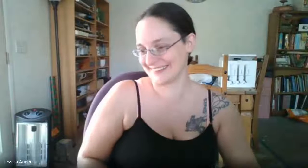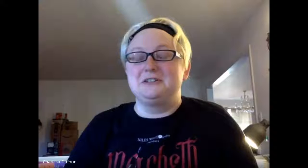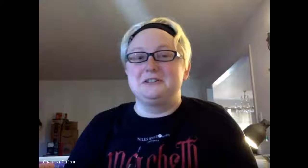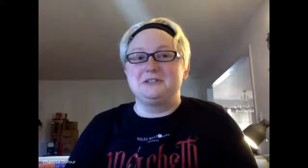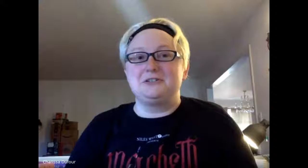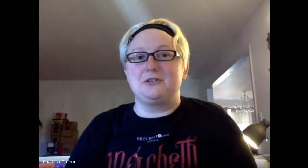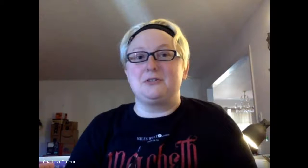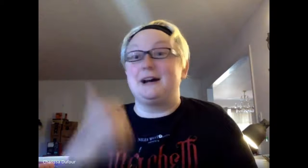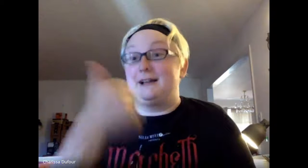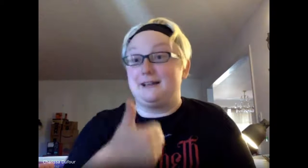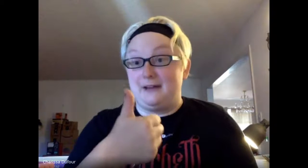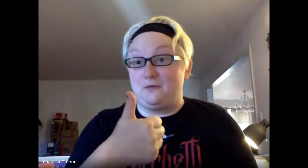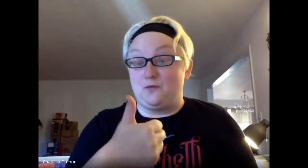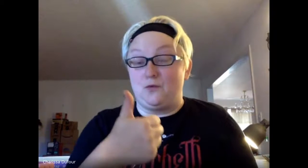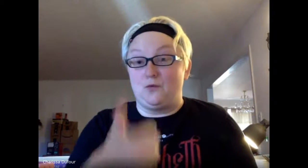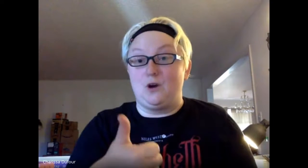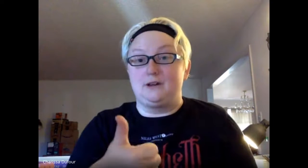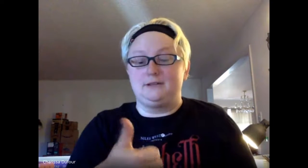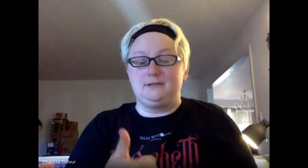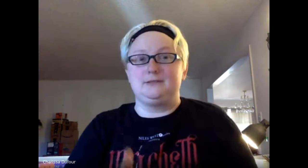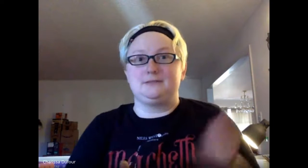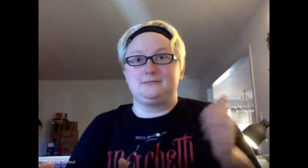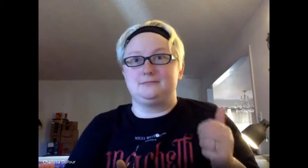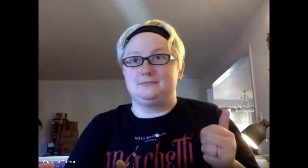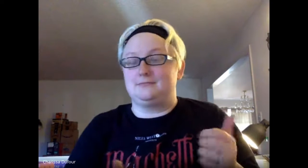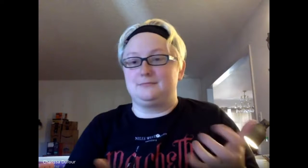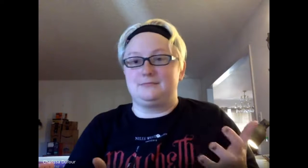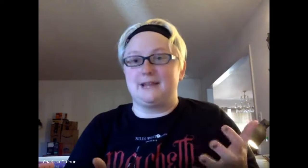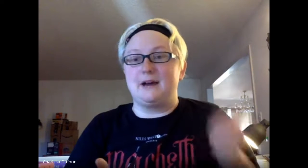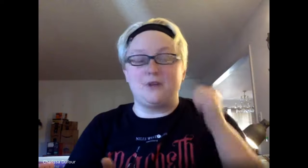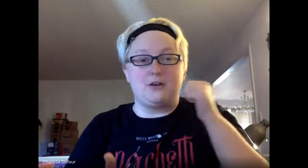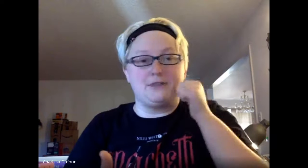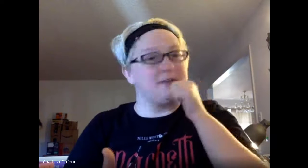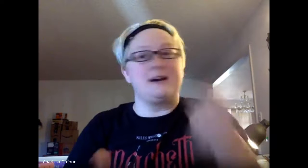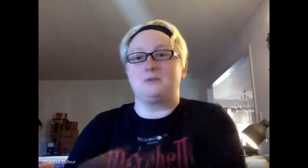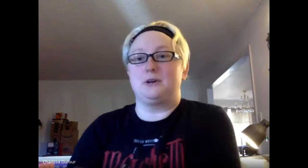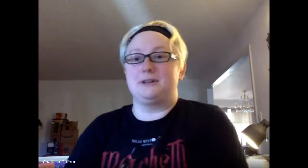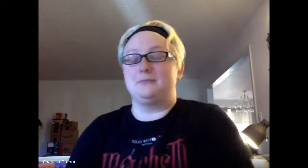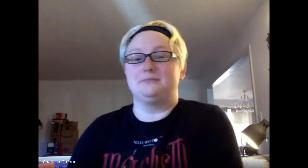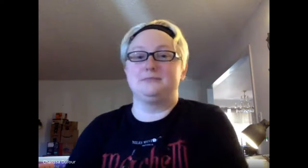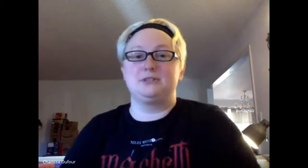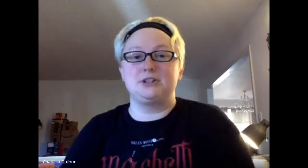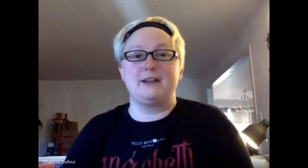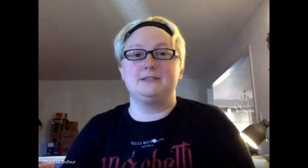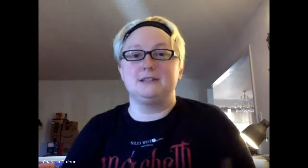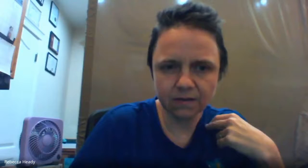So I have 1. Now I've already forgotten what I'm. Child.